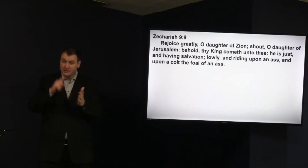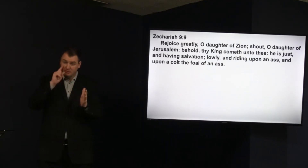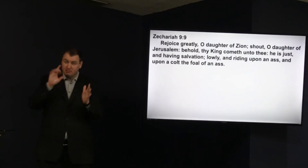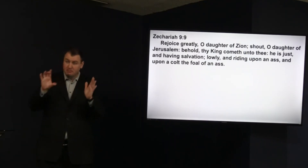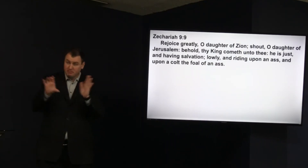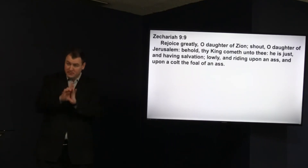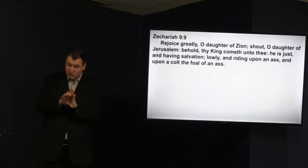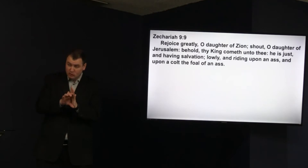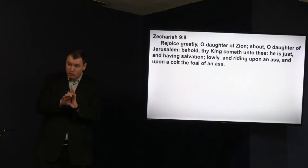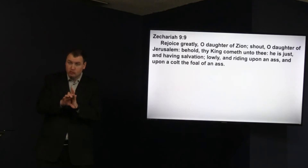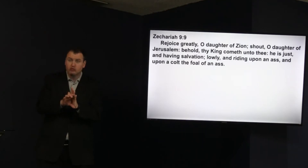as a king.